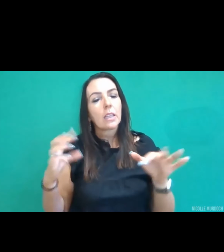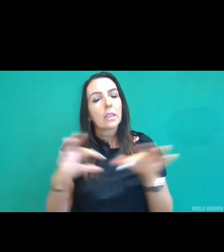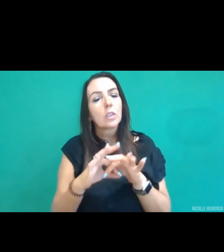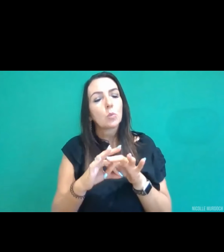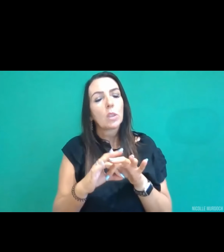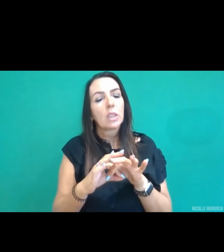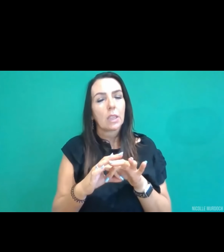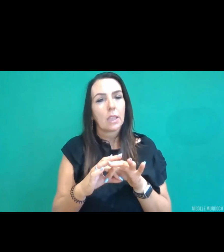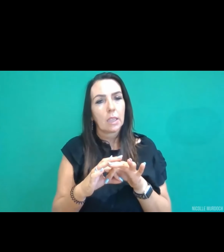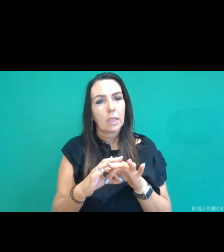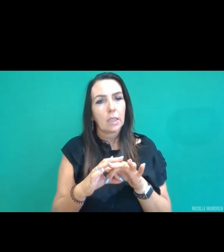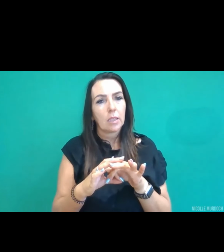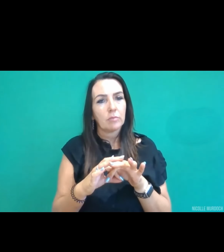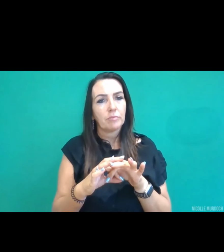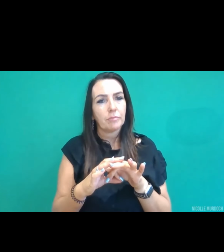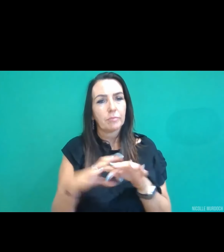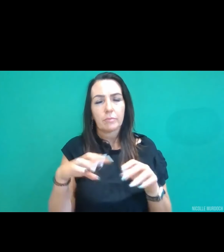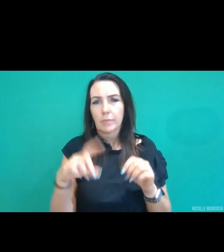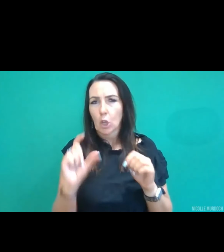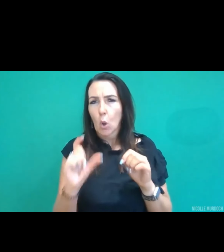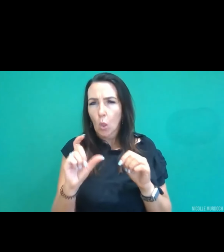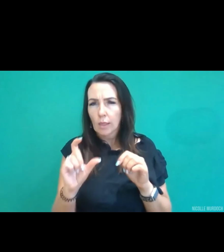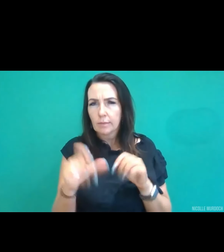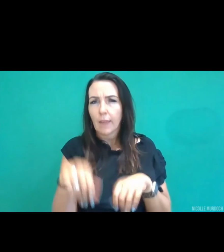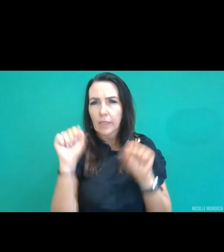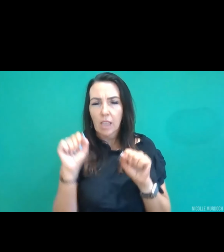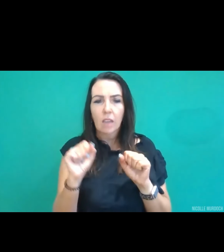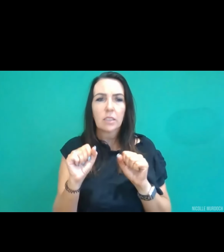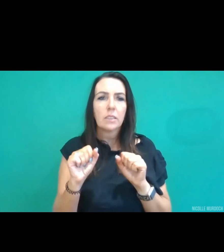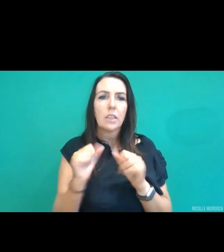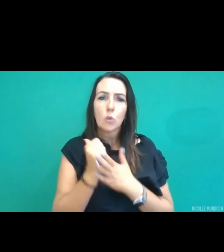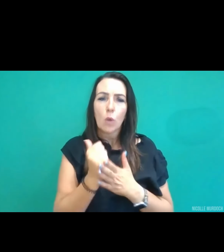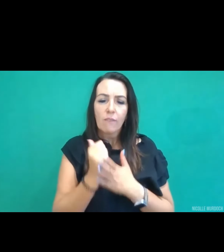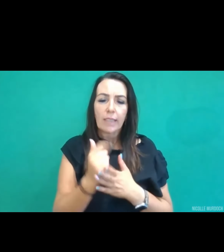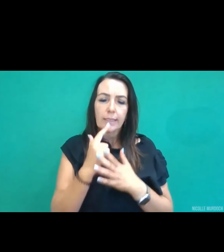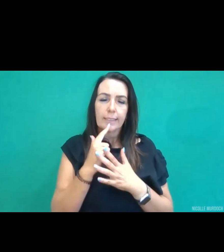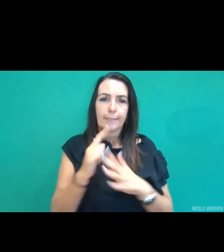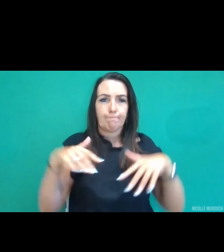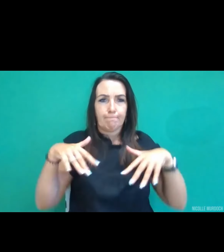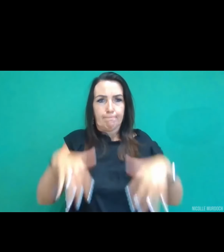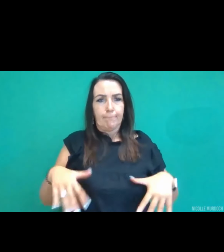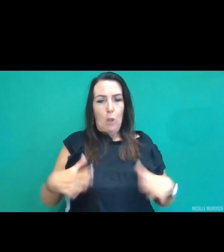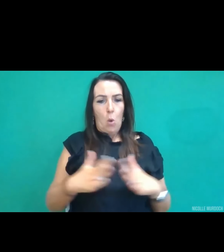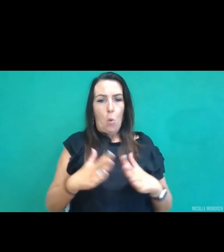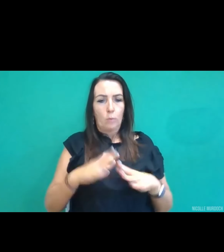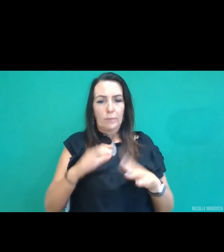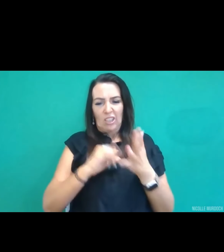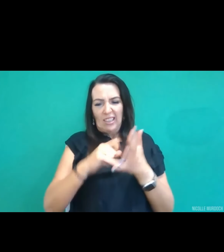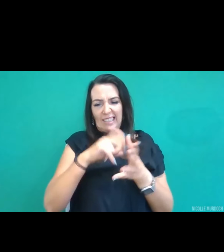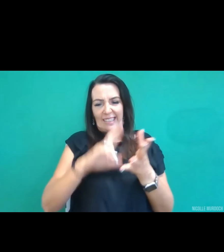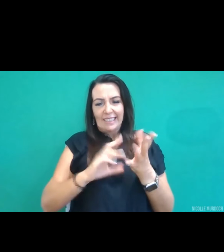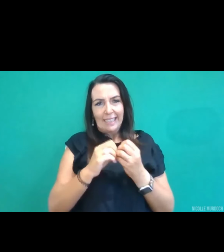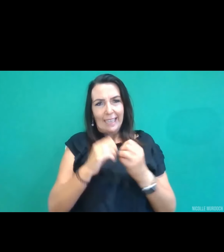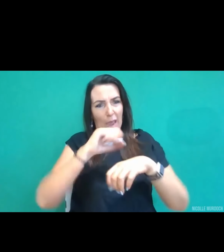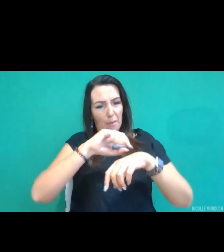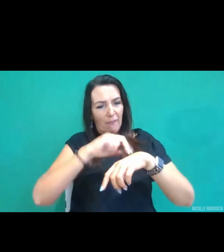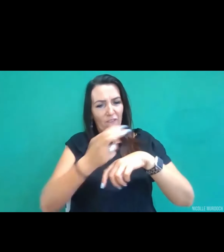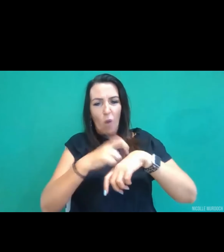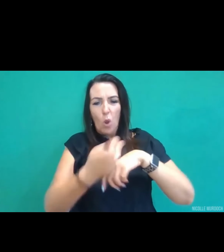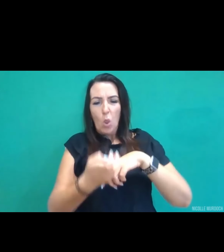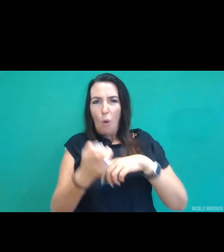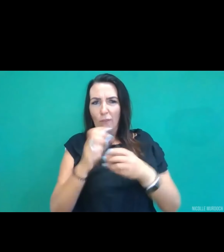at the beginning. I think, Colin, the advice was to isolate until all scabs have fallen off and healed. Any idea roughly